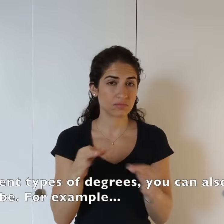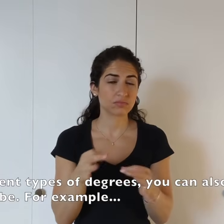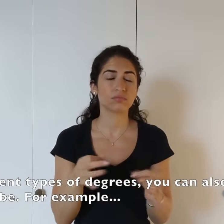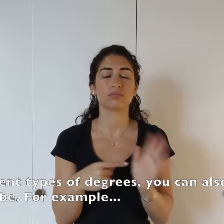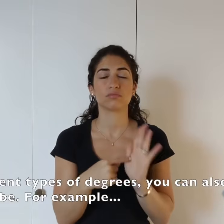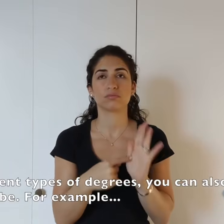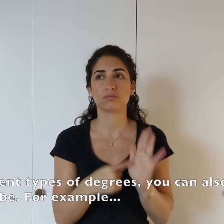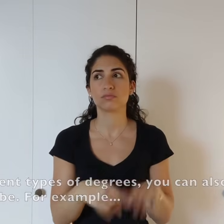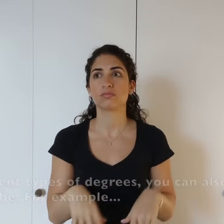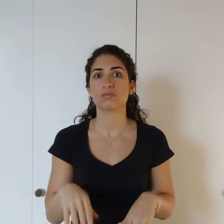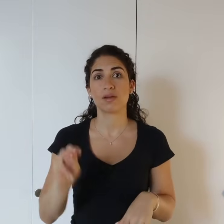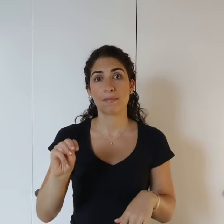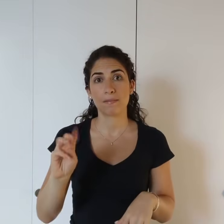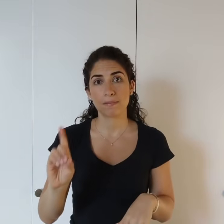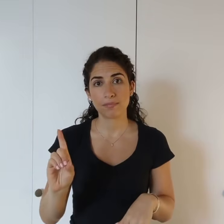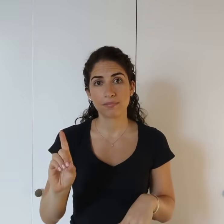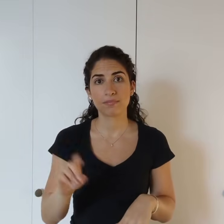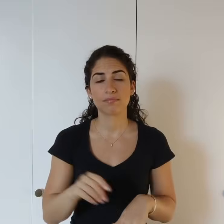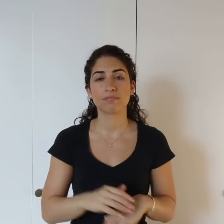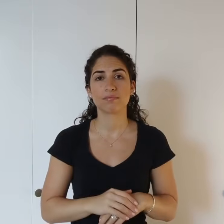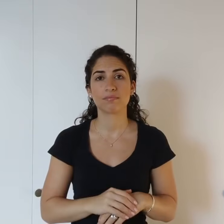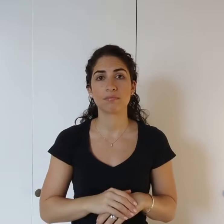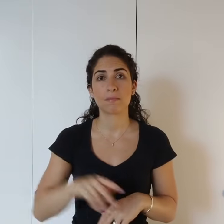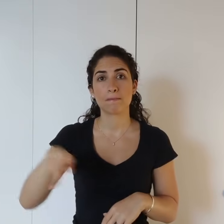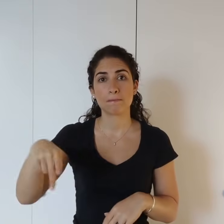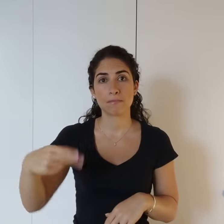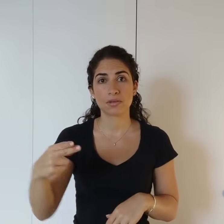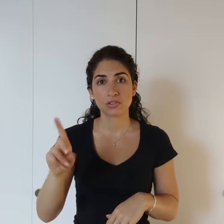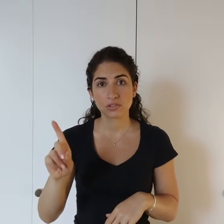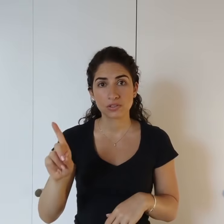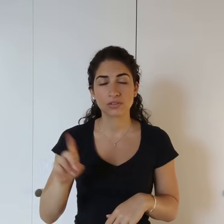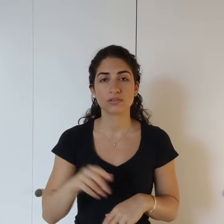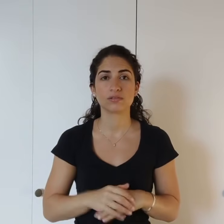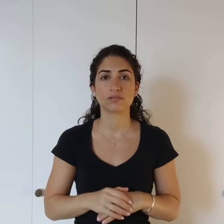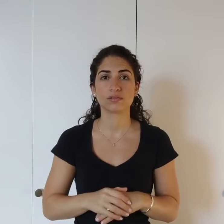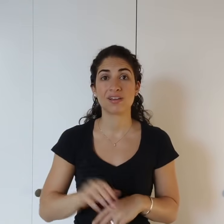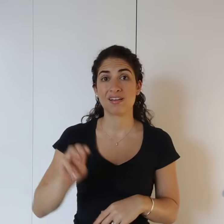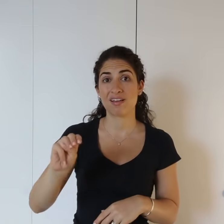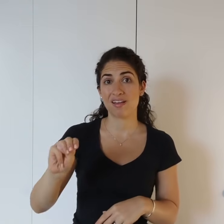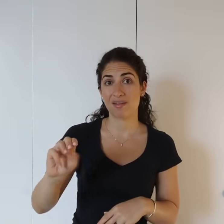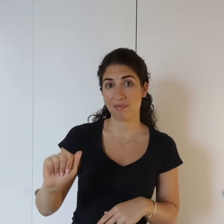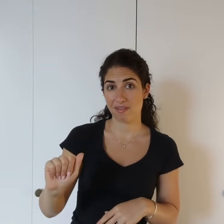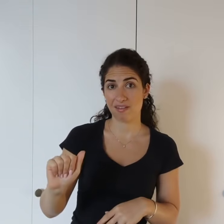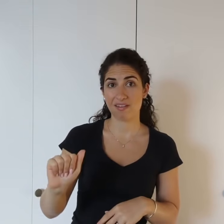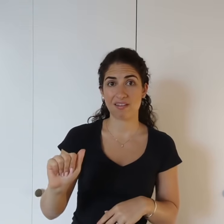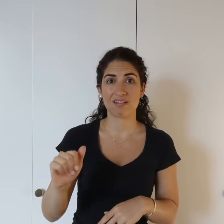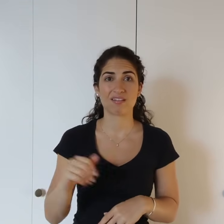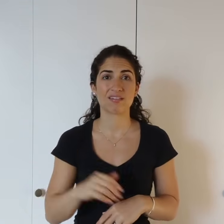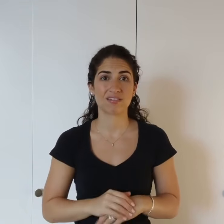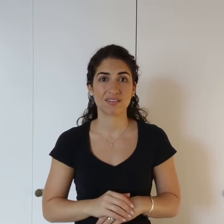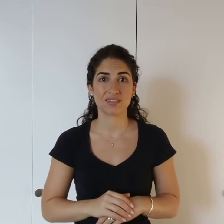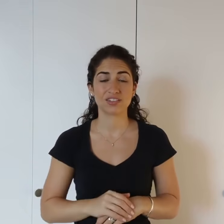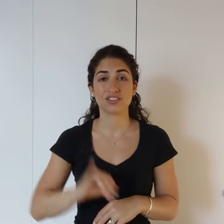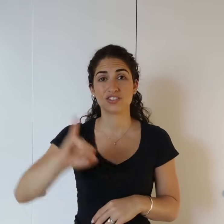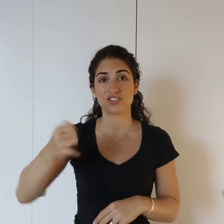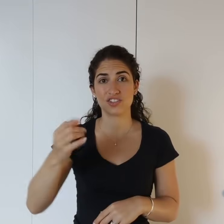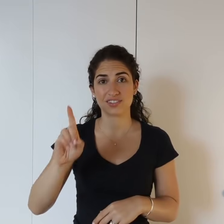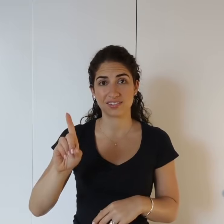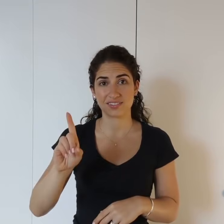can describe as well. For example, MD, PhD, MA,